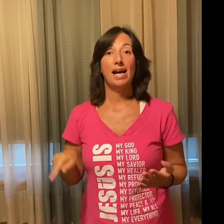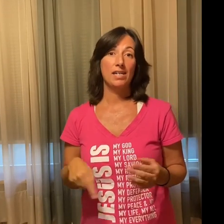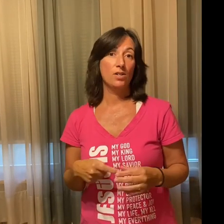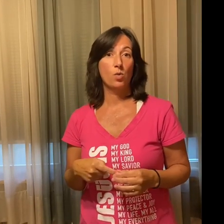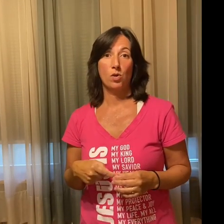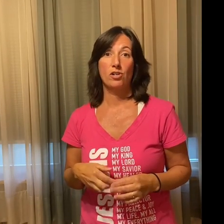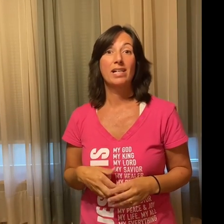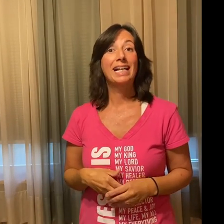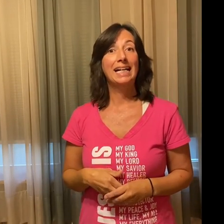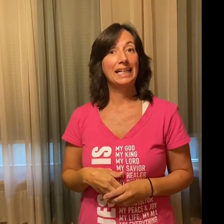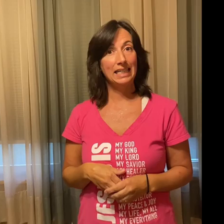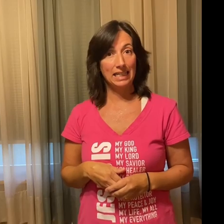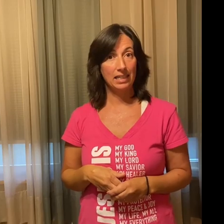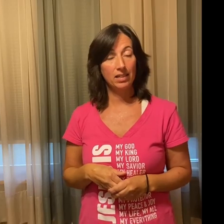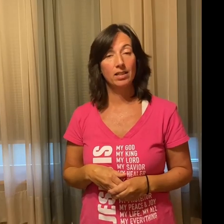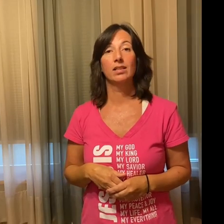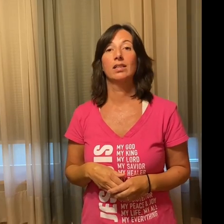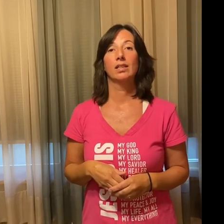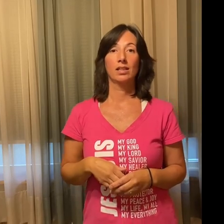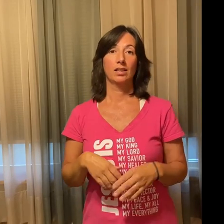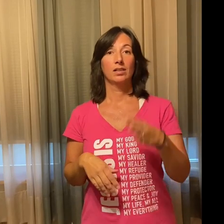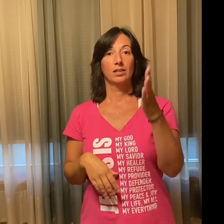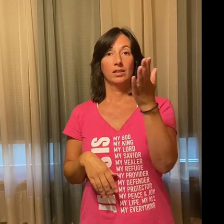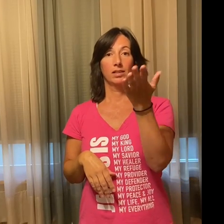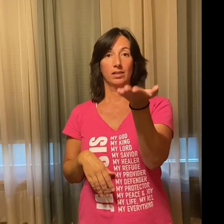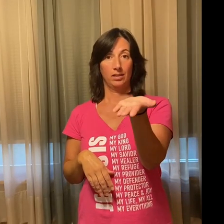I've added the word clean,